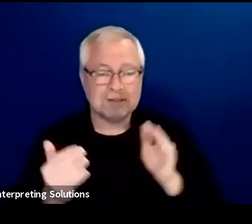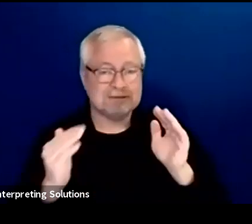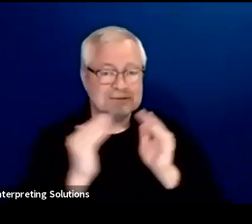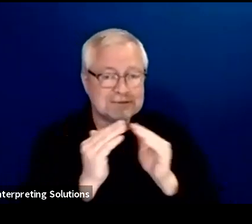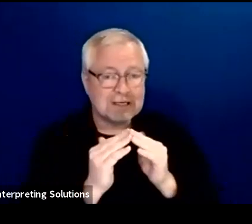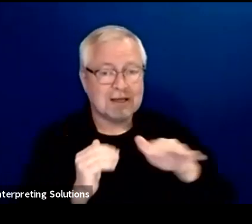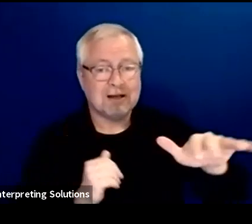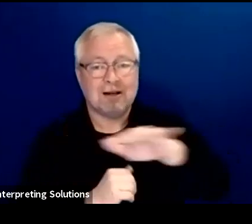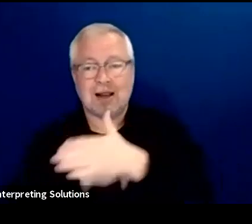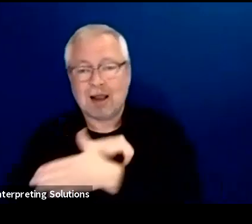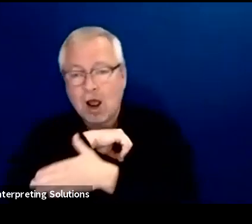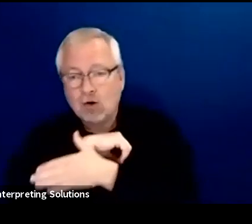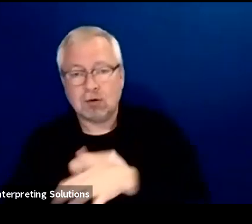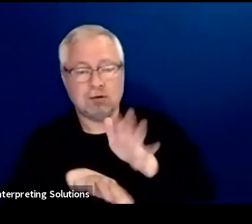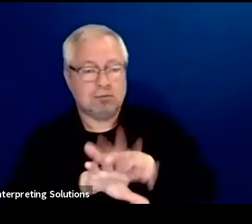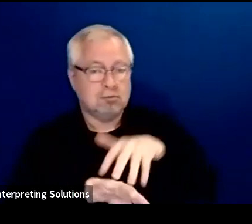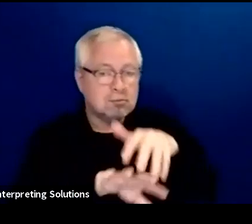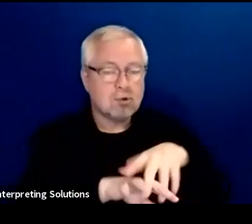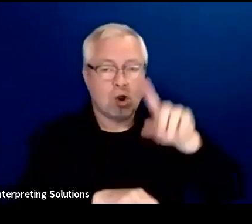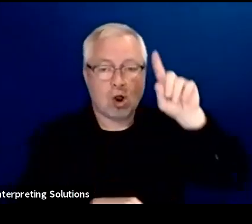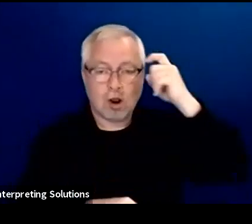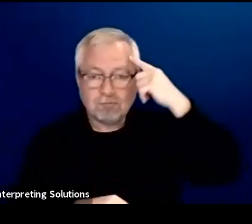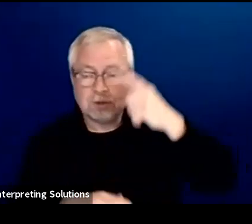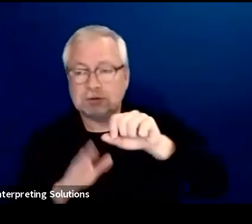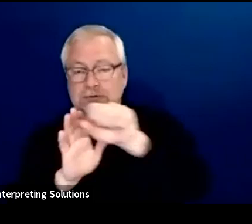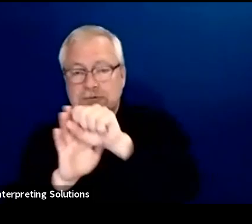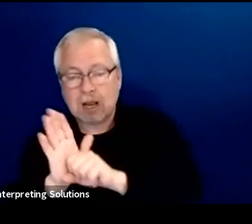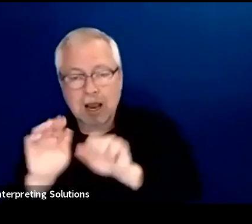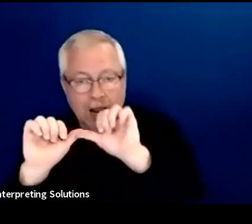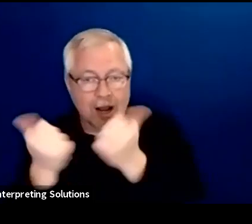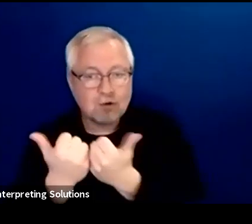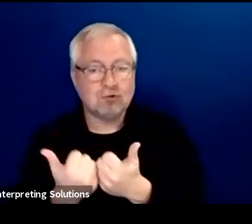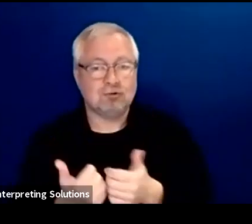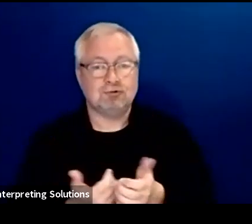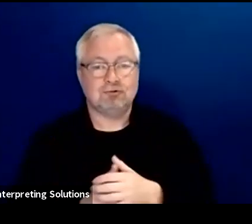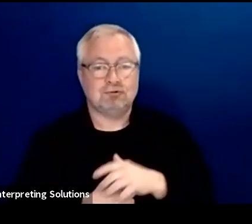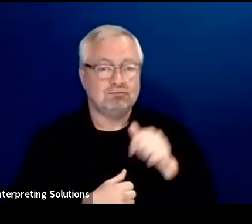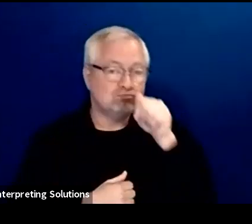state agencies, and our non-private partners help make us